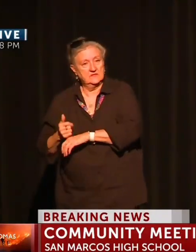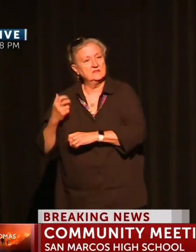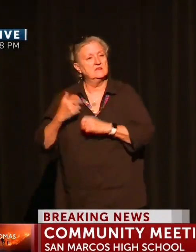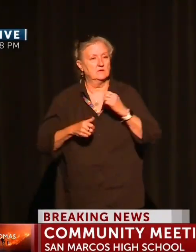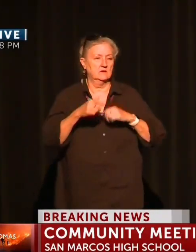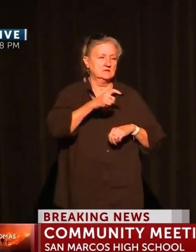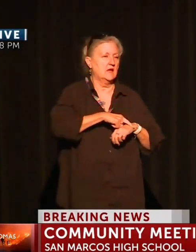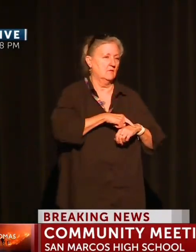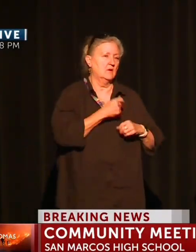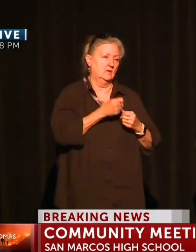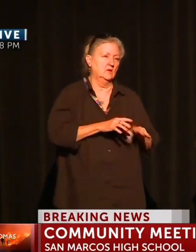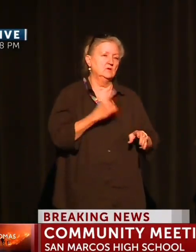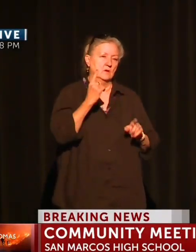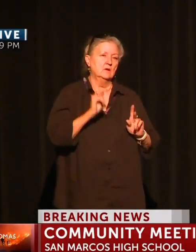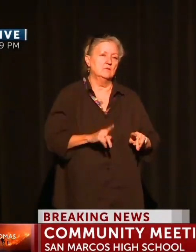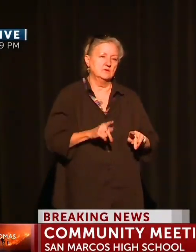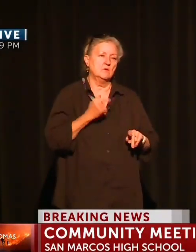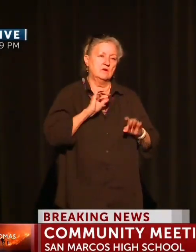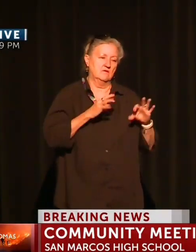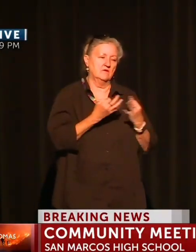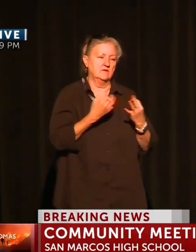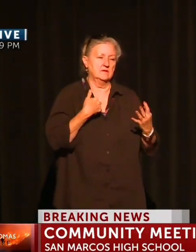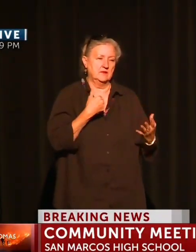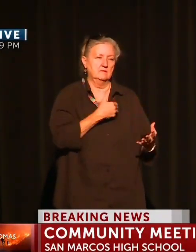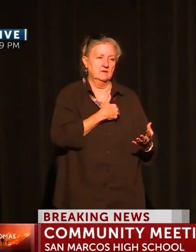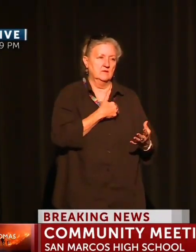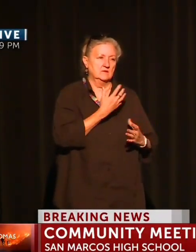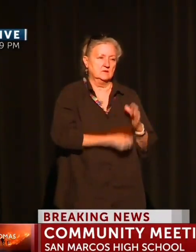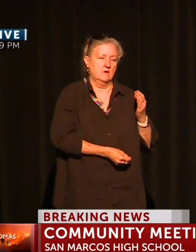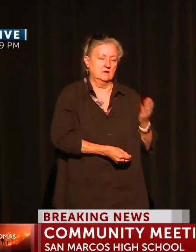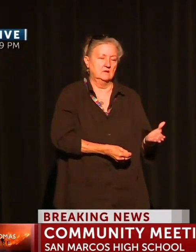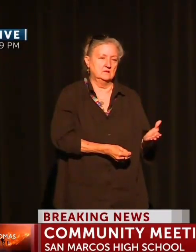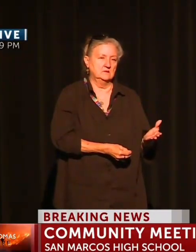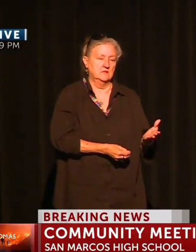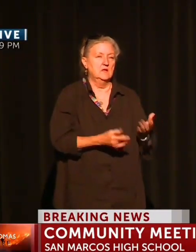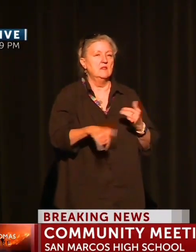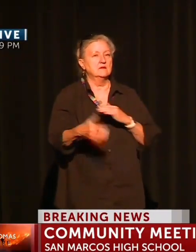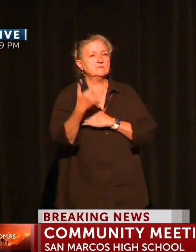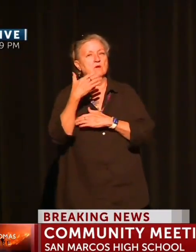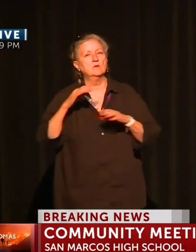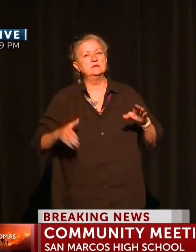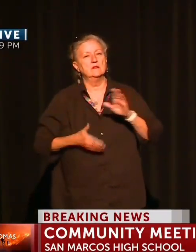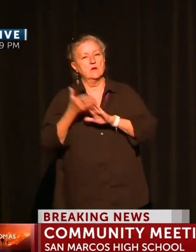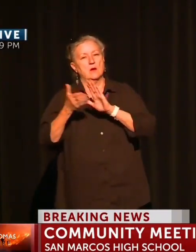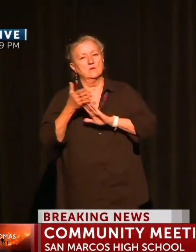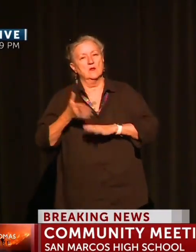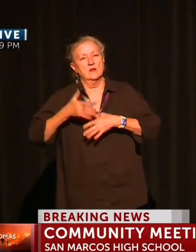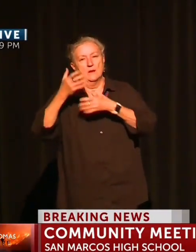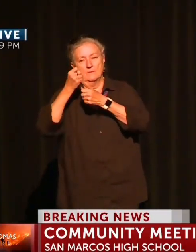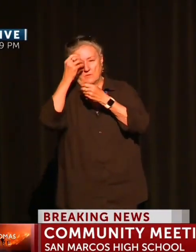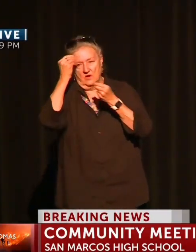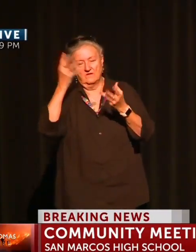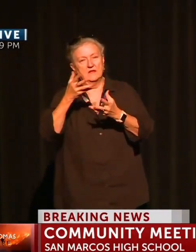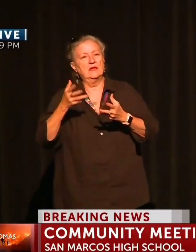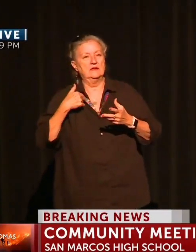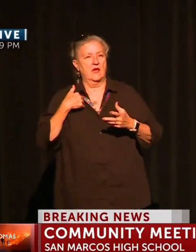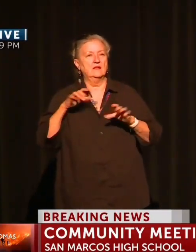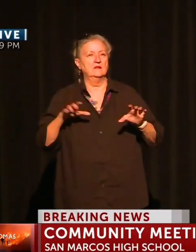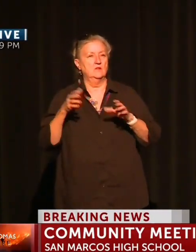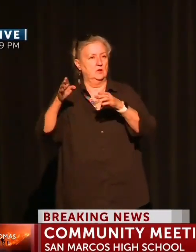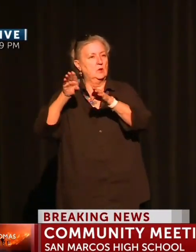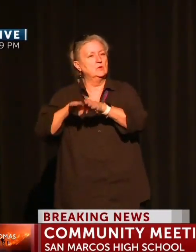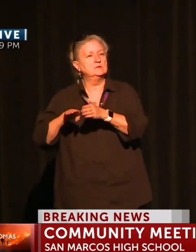when we lose one of our firefighters, one of our family members. This morning we did the operational brief in Ventura, and I did the closing brief